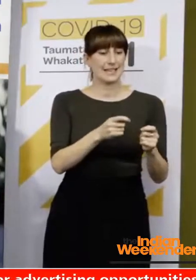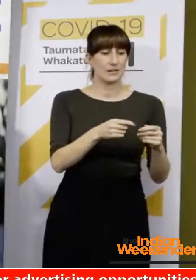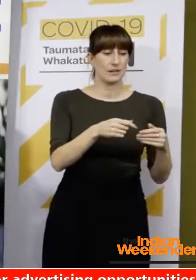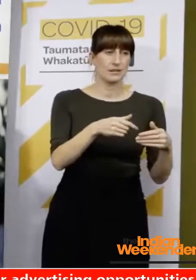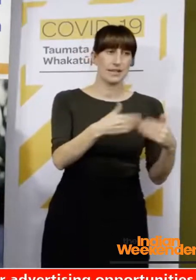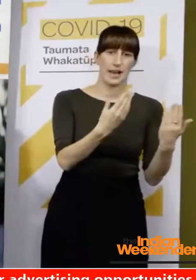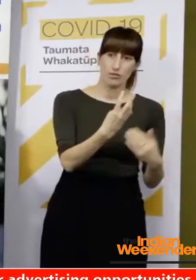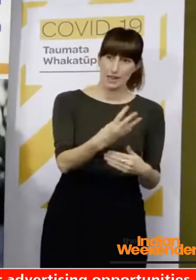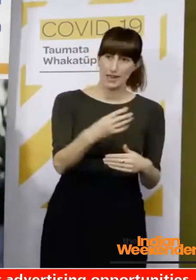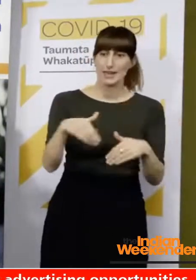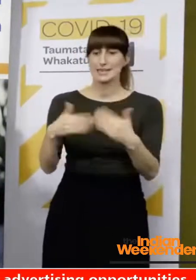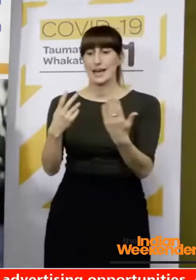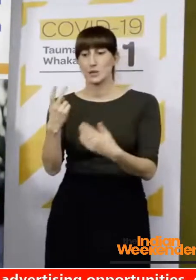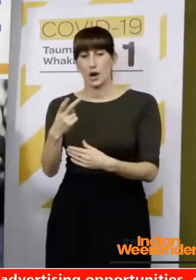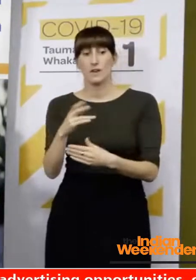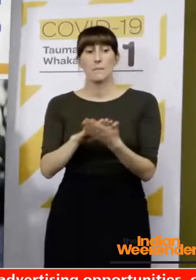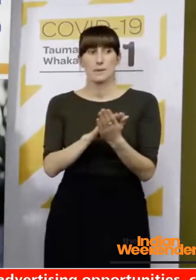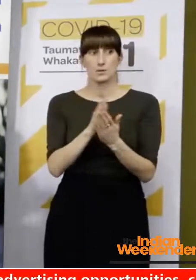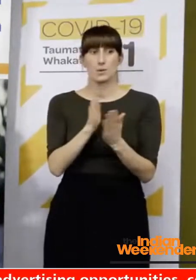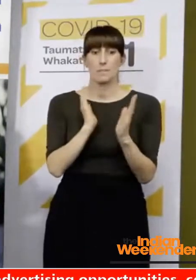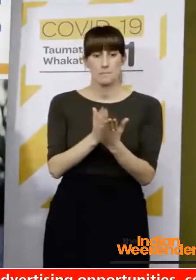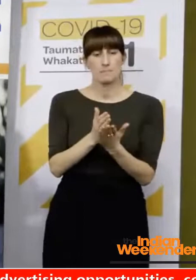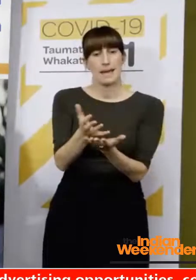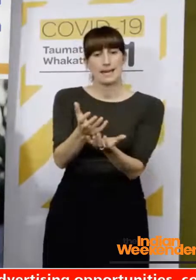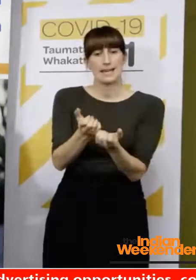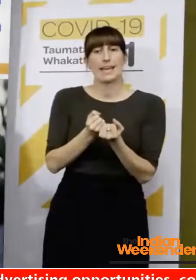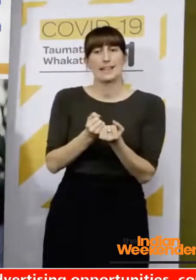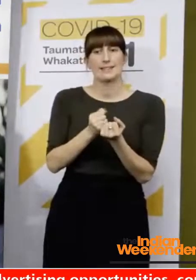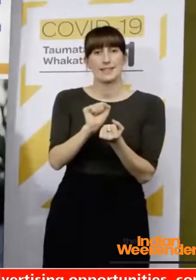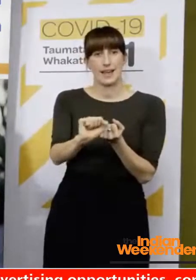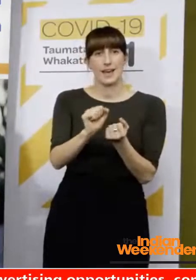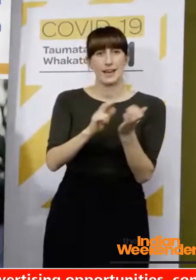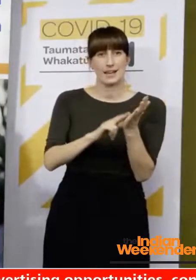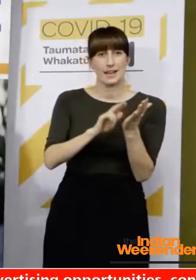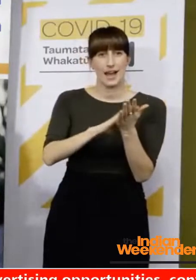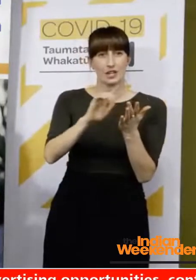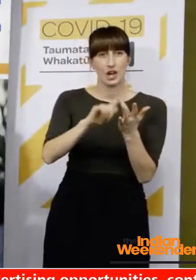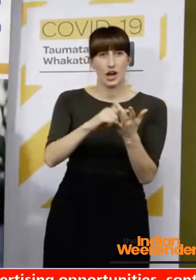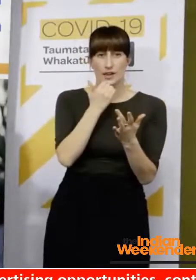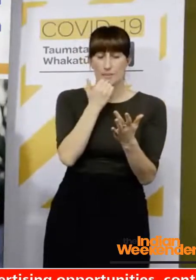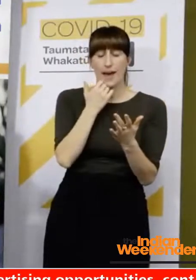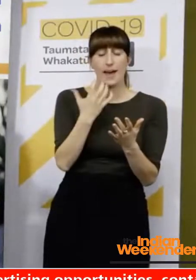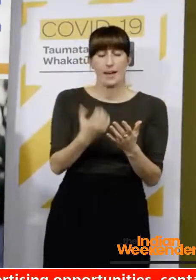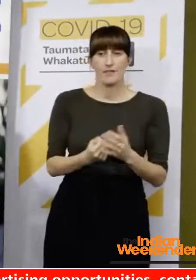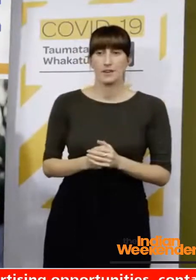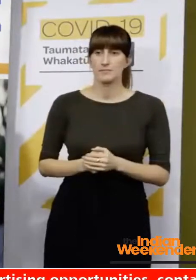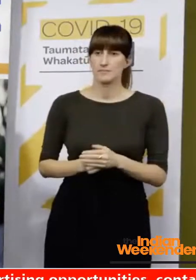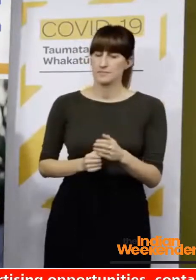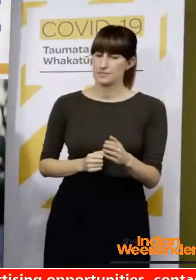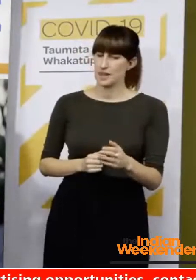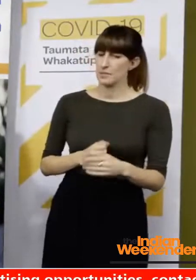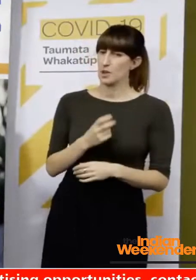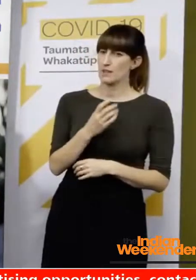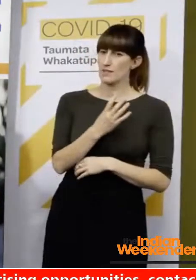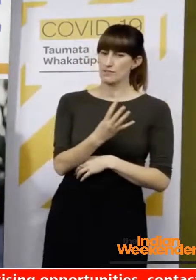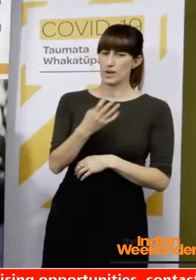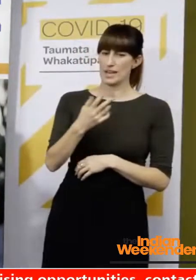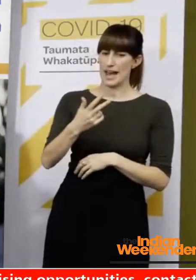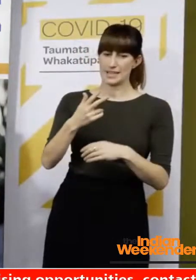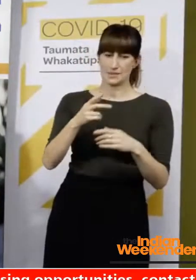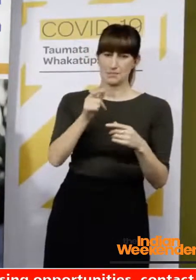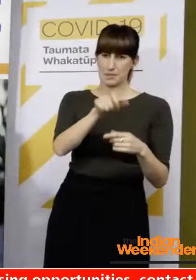get that anything first test, and either. then we're able It's to just match up the results. just our bedroom, and that's it. Are they charging you for the cost of this mandatory